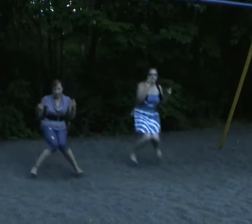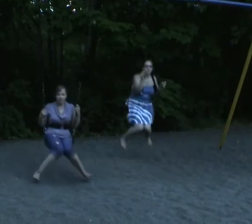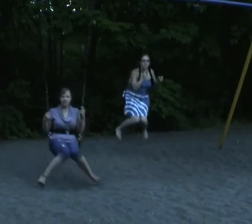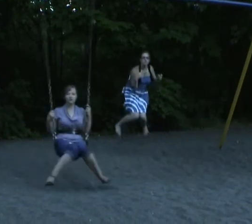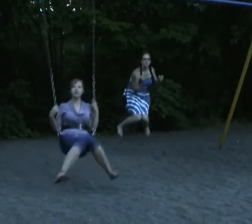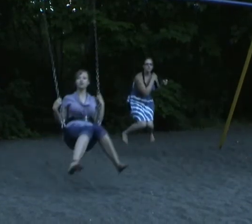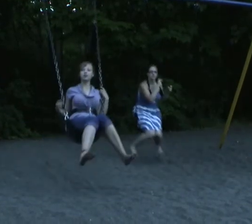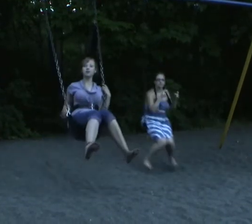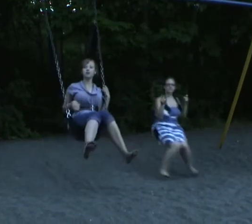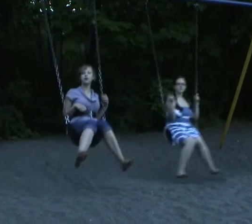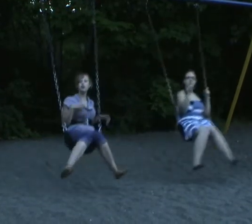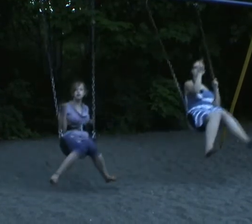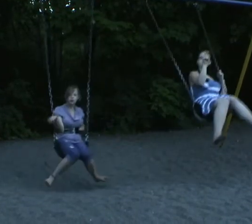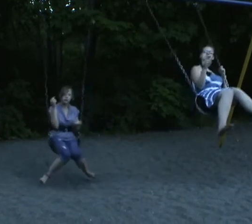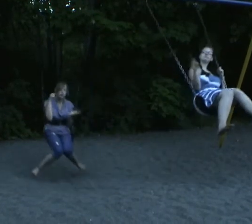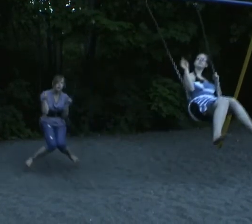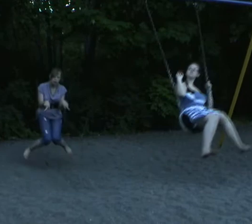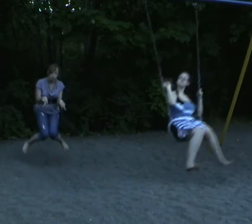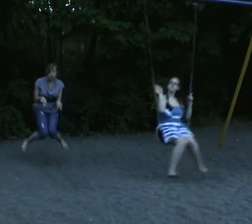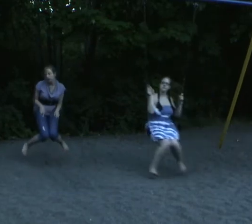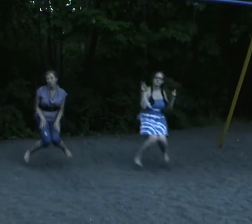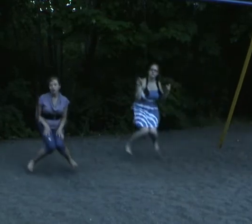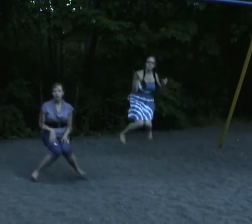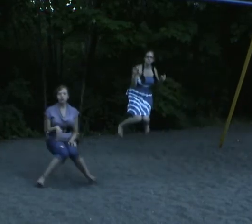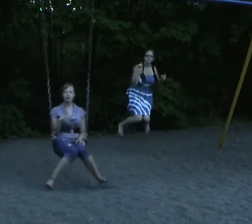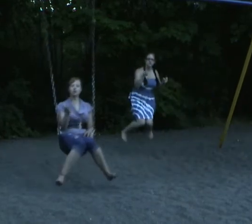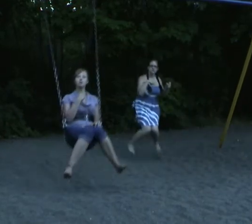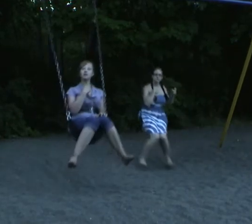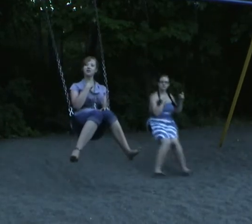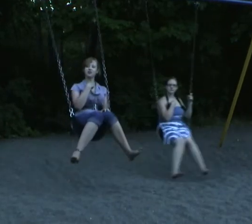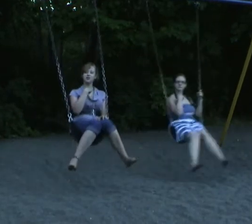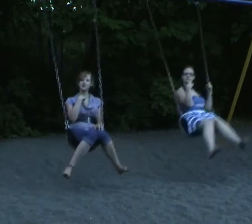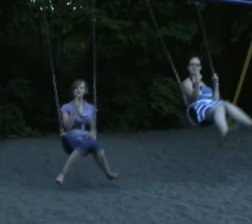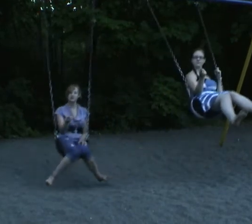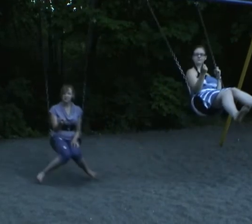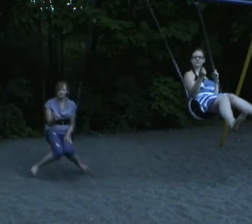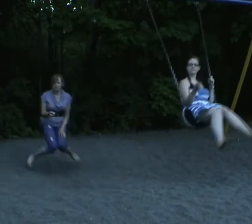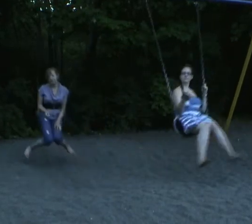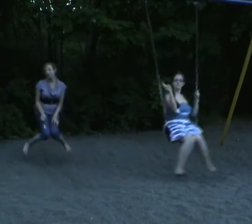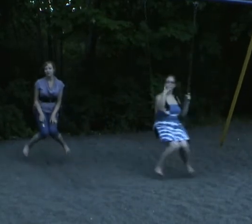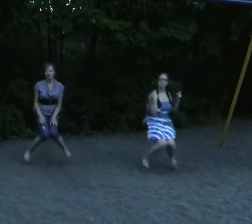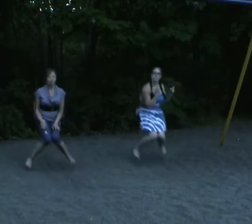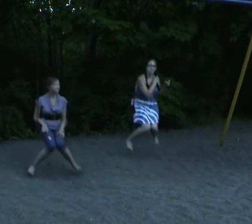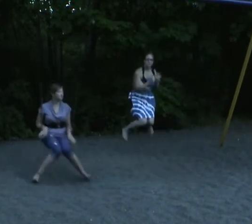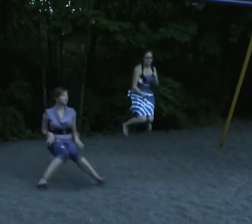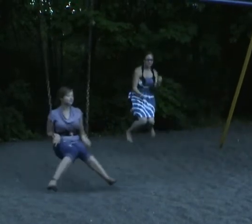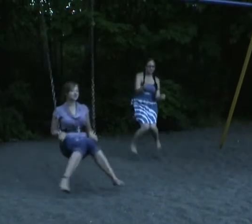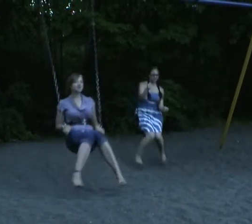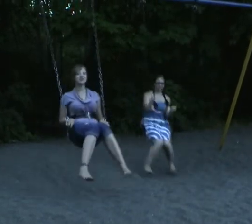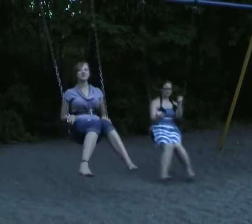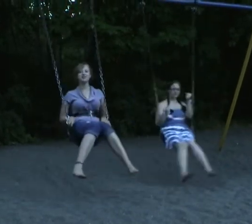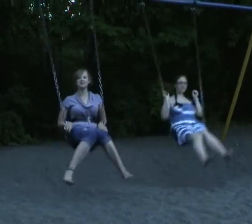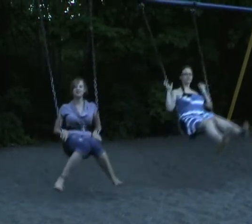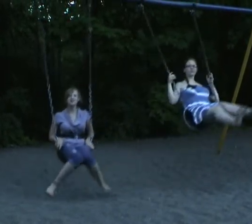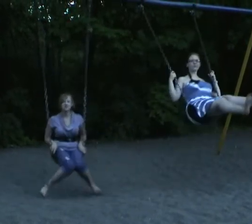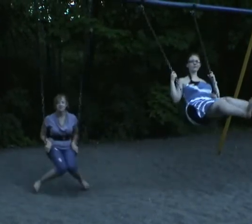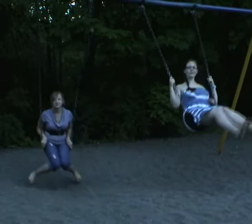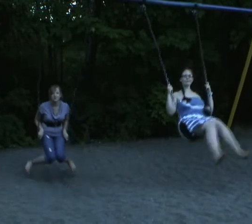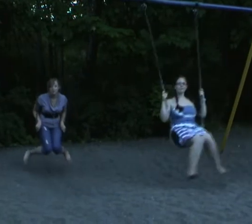we go? What will we do? Just me and you. Where will we drive? Taking a ride.